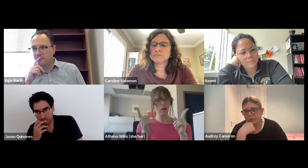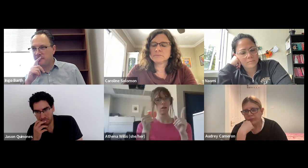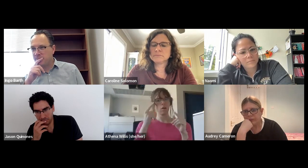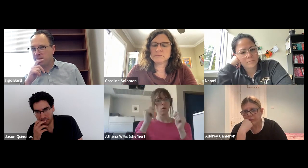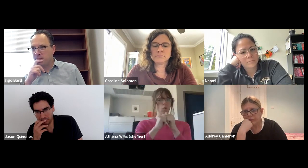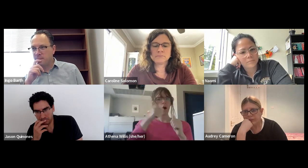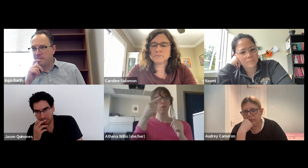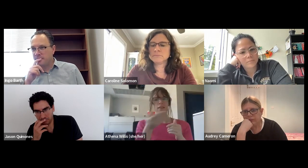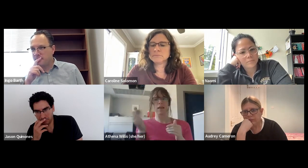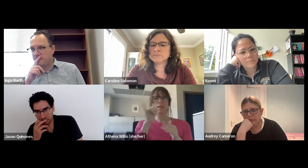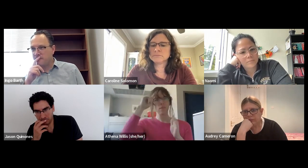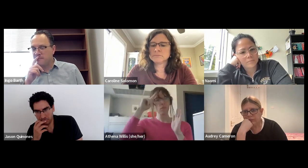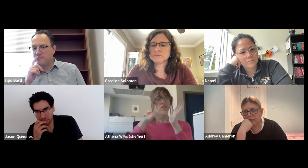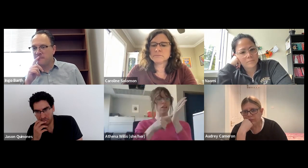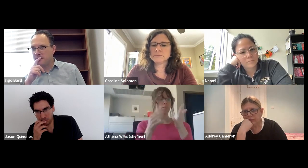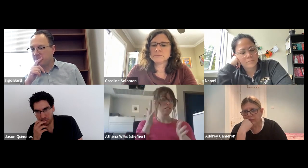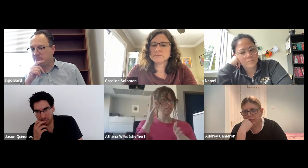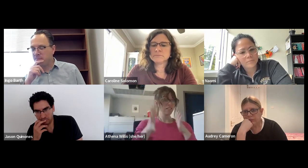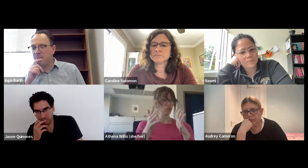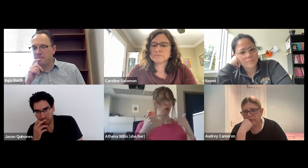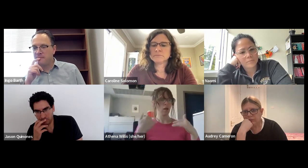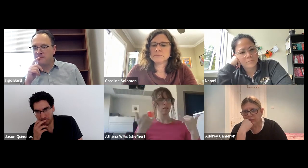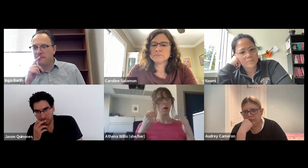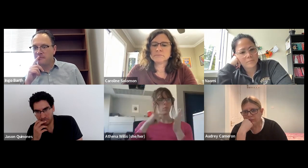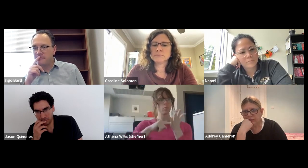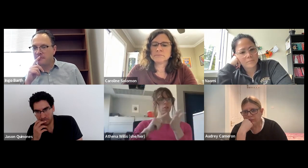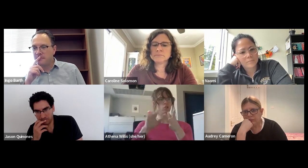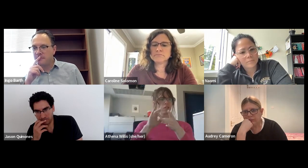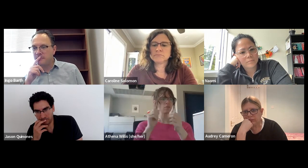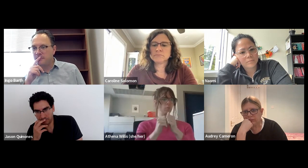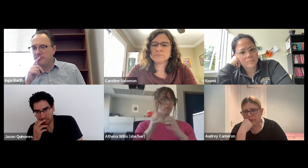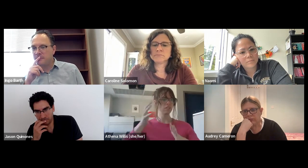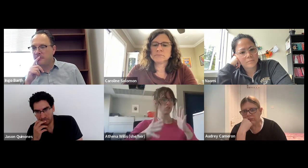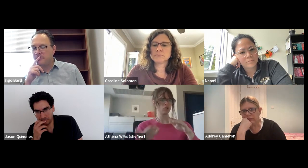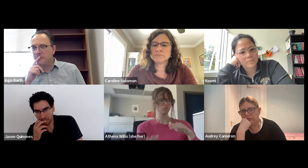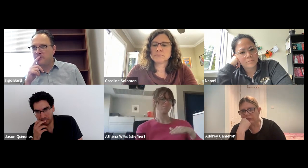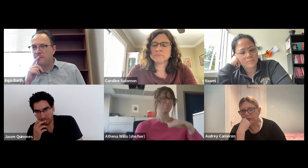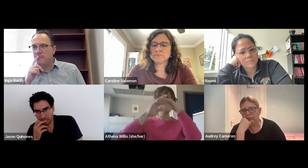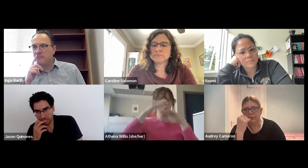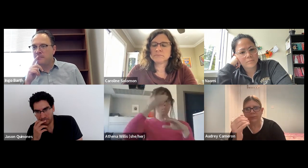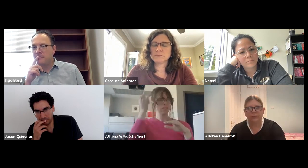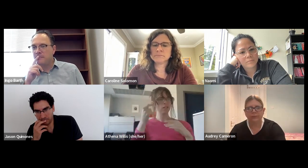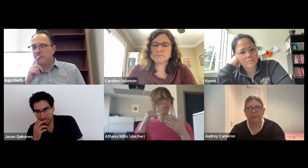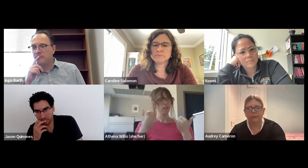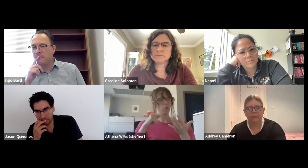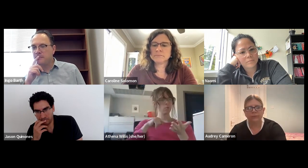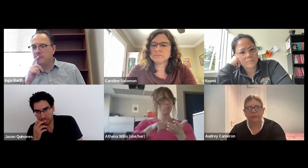You know, maybe the goal isn't to have a sign per se for each thing, but maybe there is a gesture. You know, we see there's